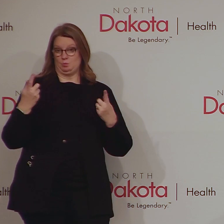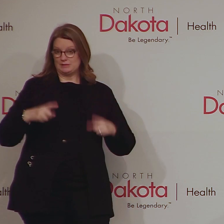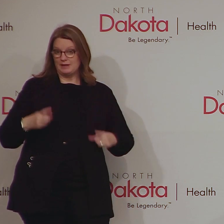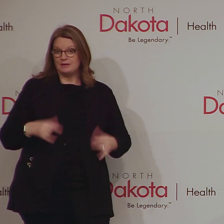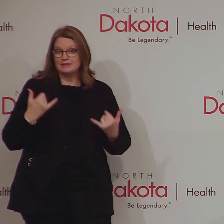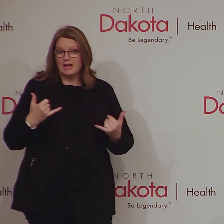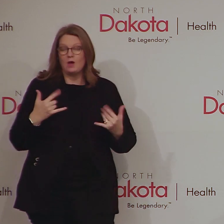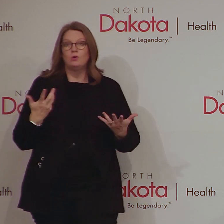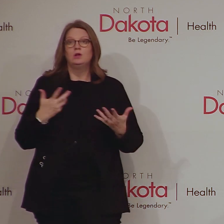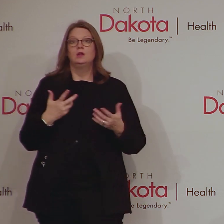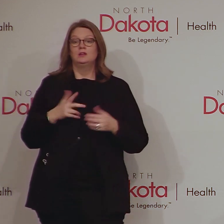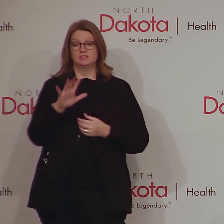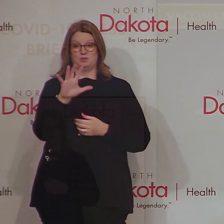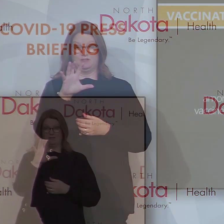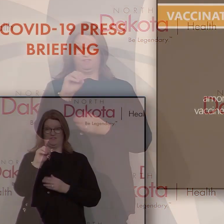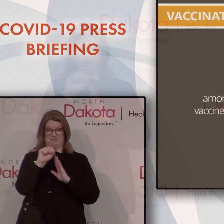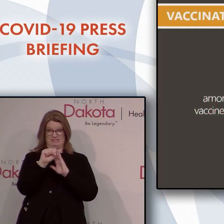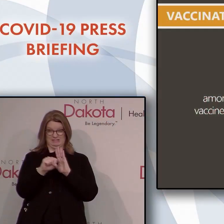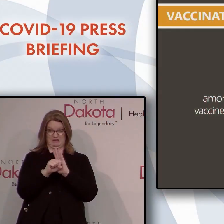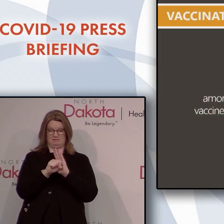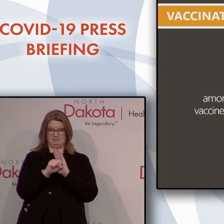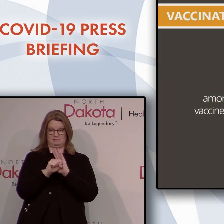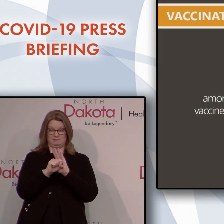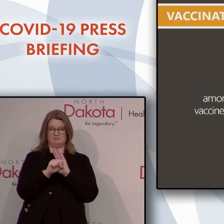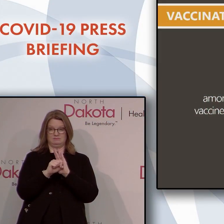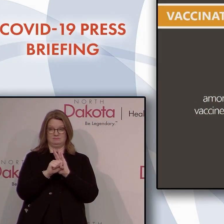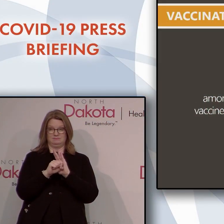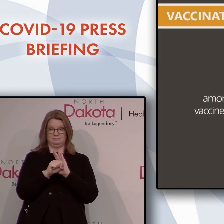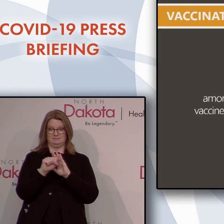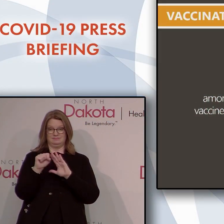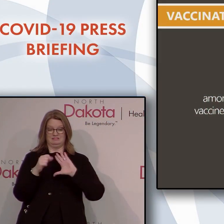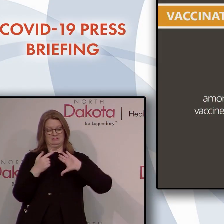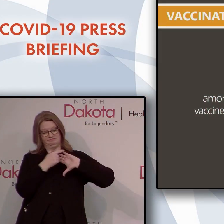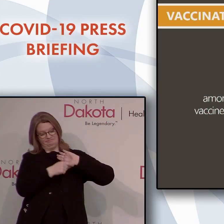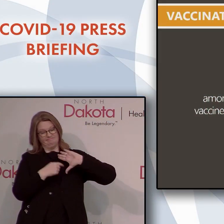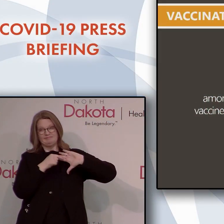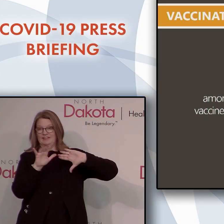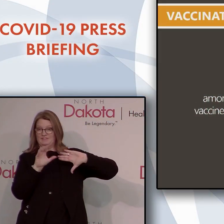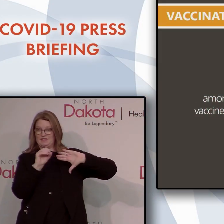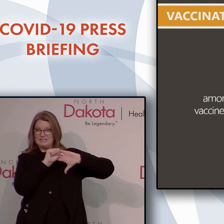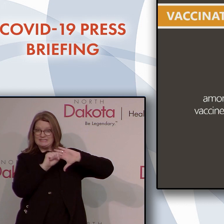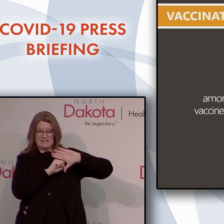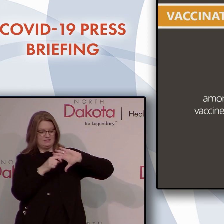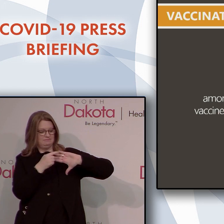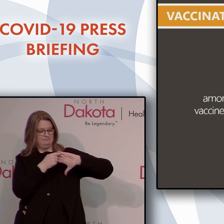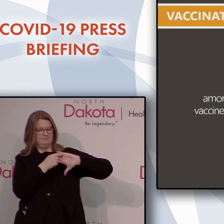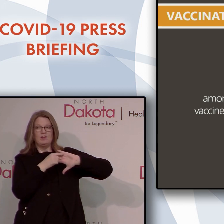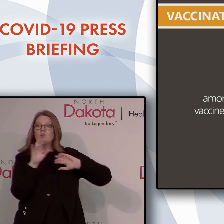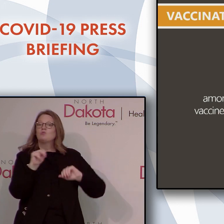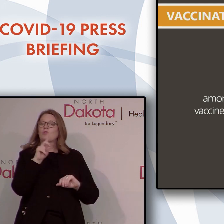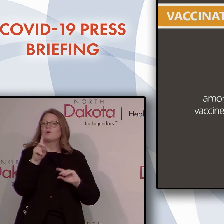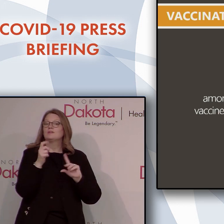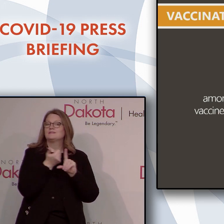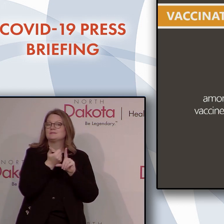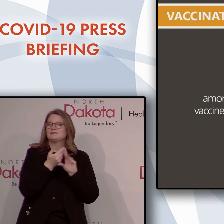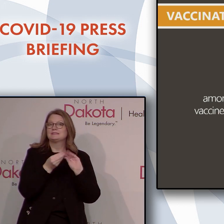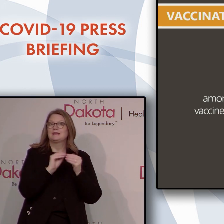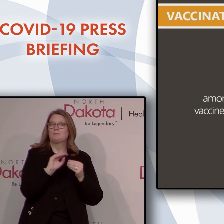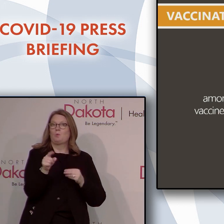now. Among the 50 states in the nation, we are number 1 in the percentage